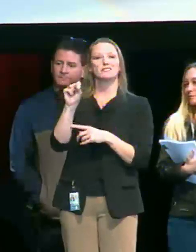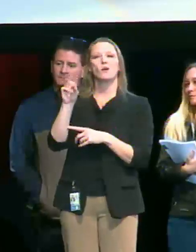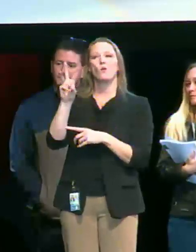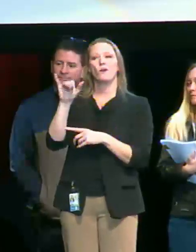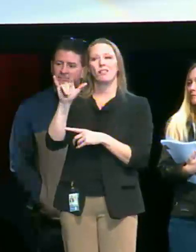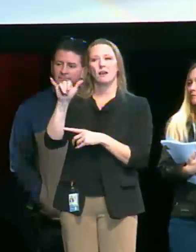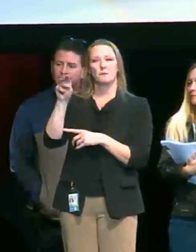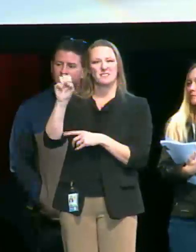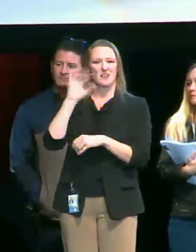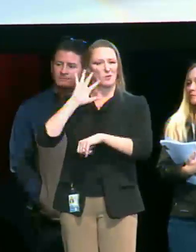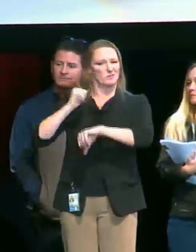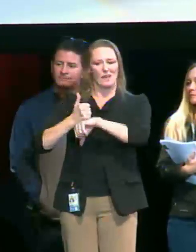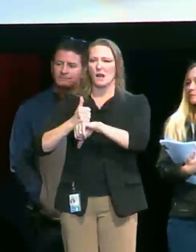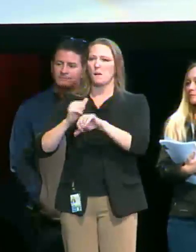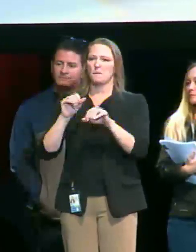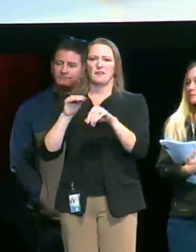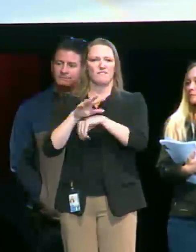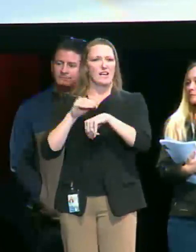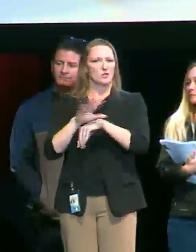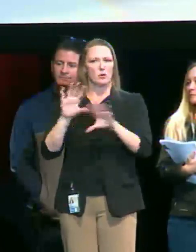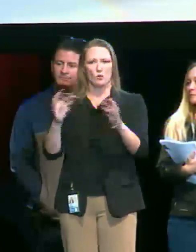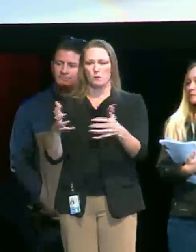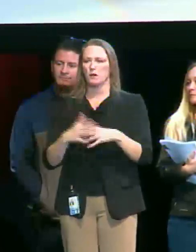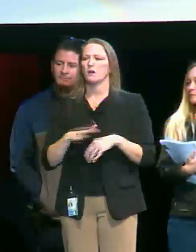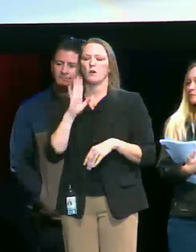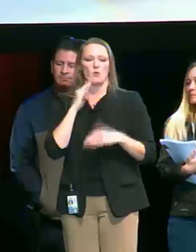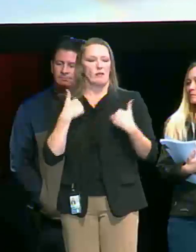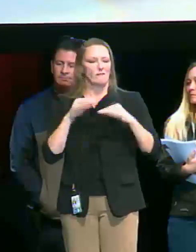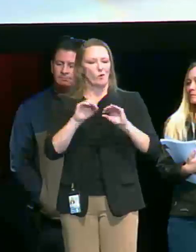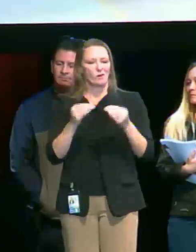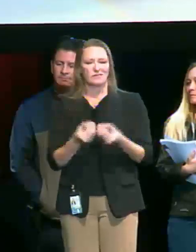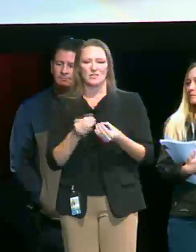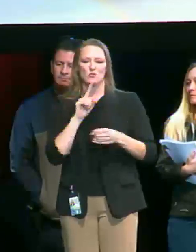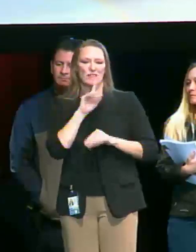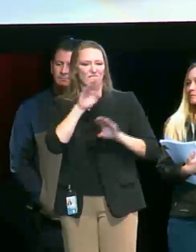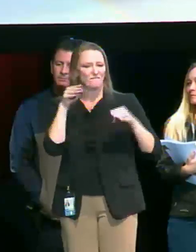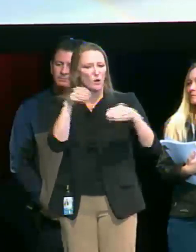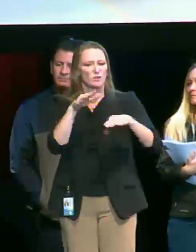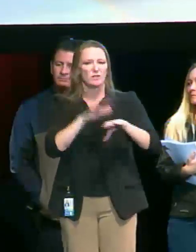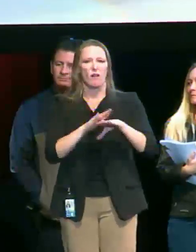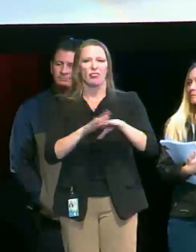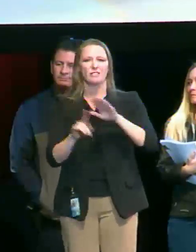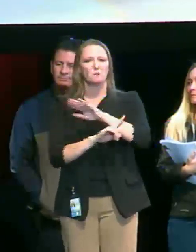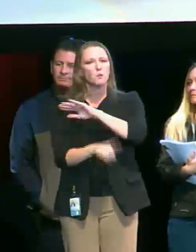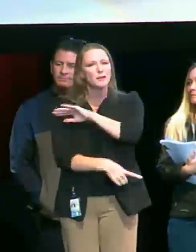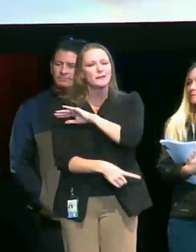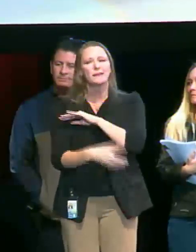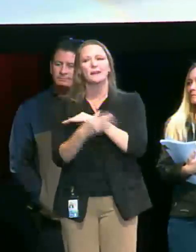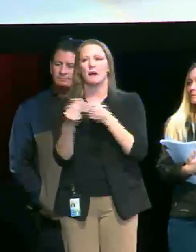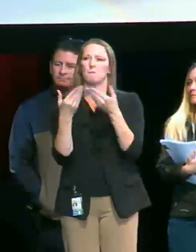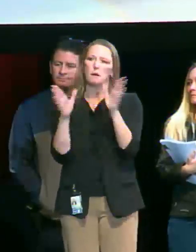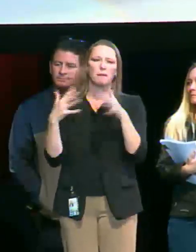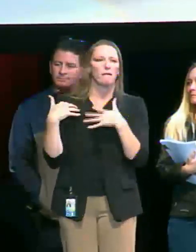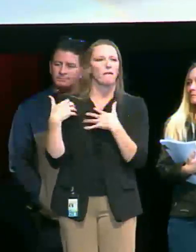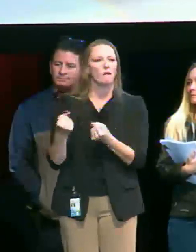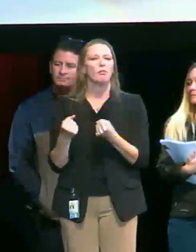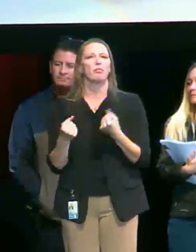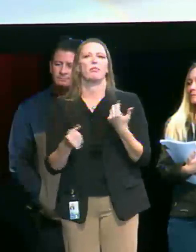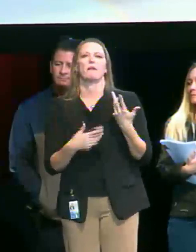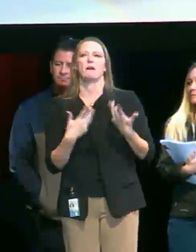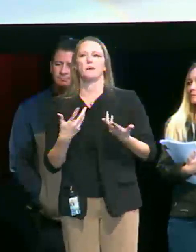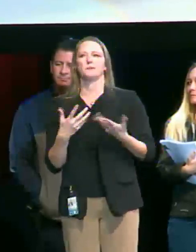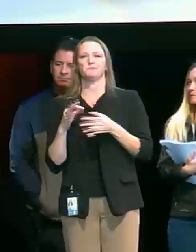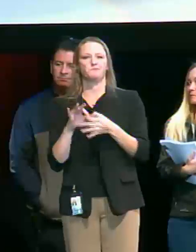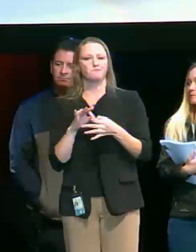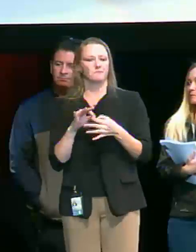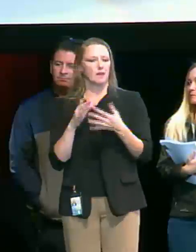group. We have an organization that will have folks focused on debris and public health, on many